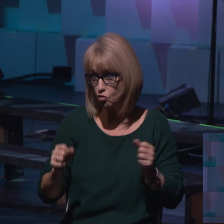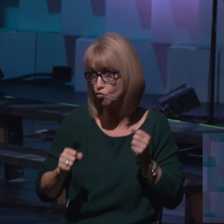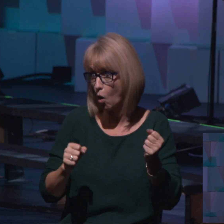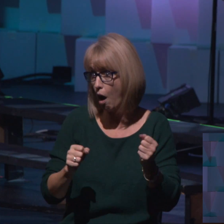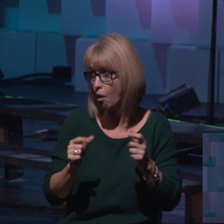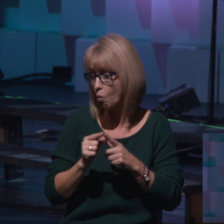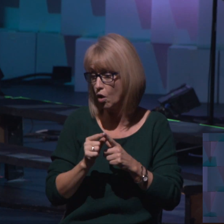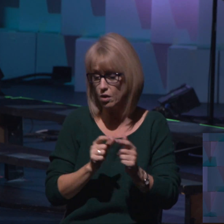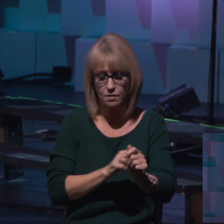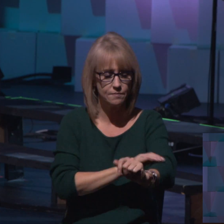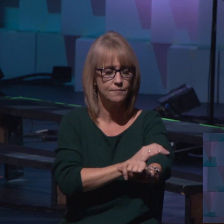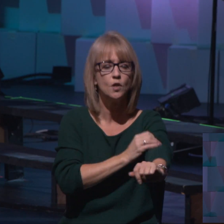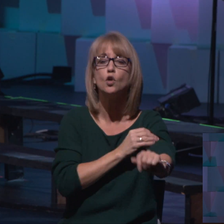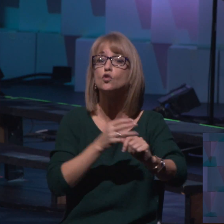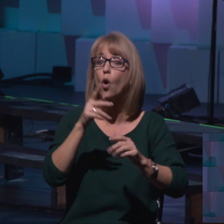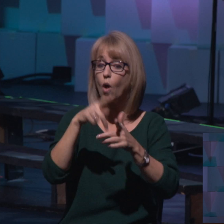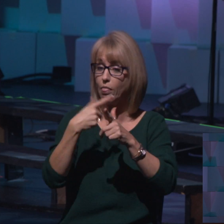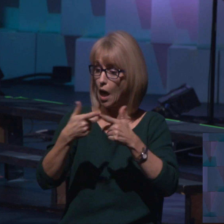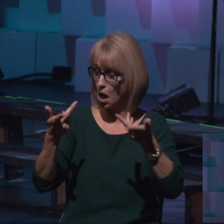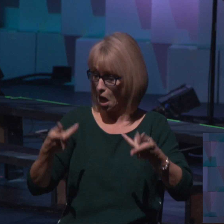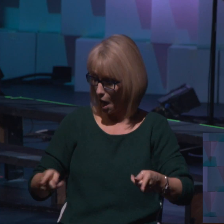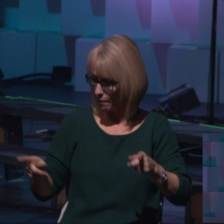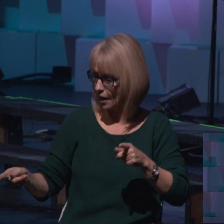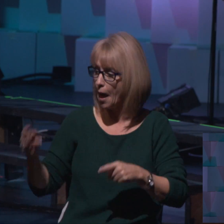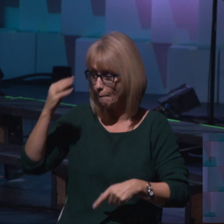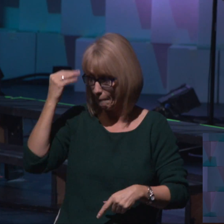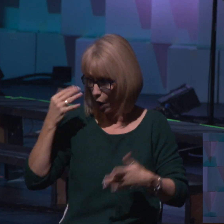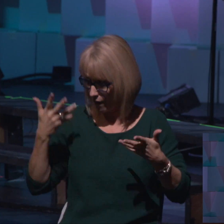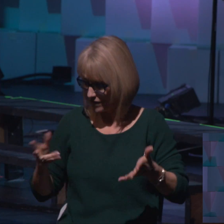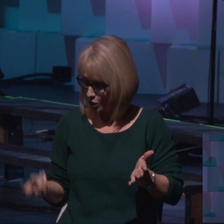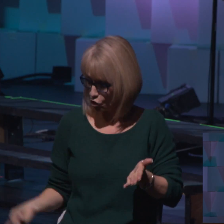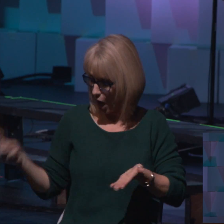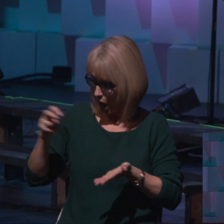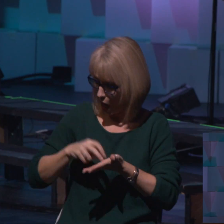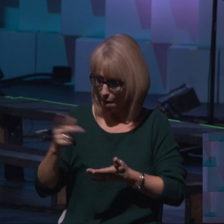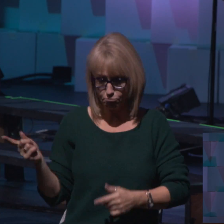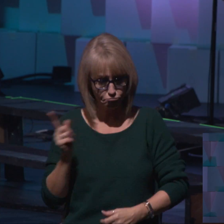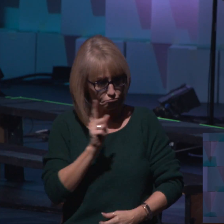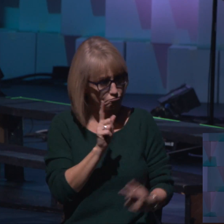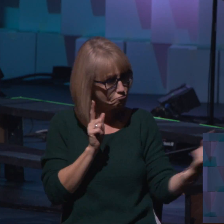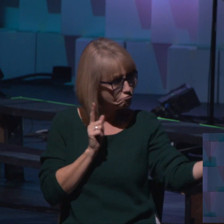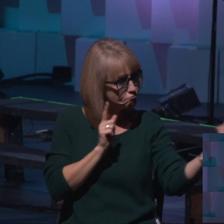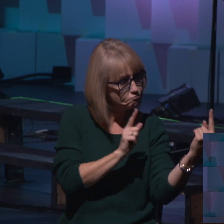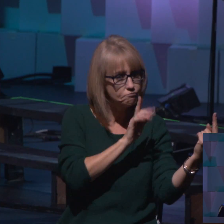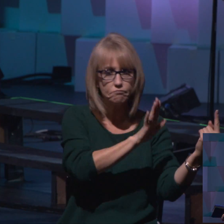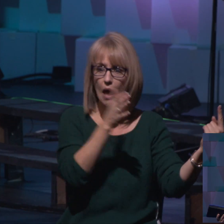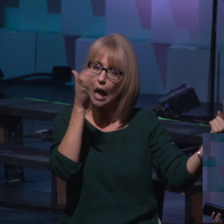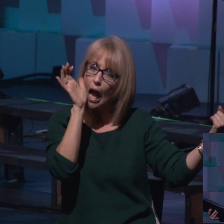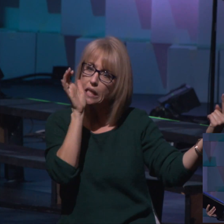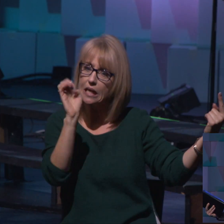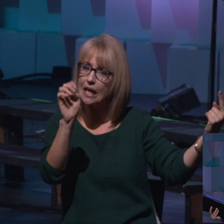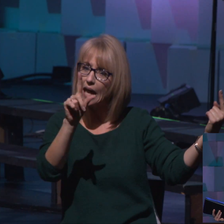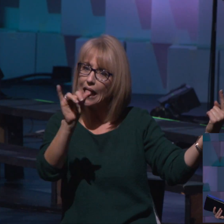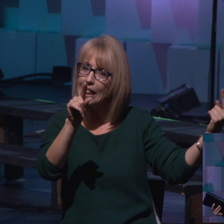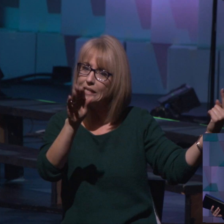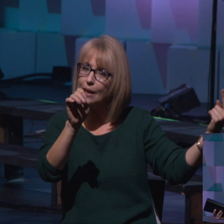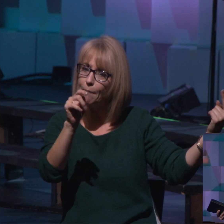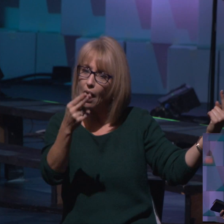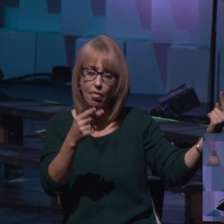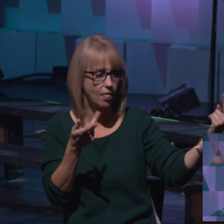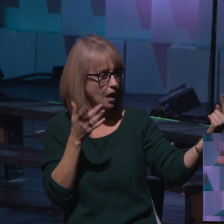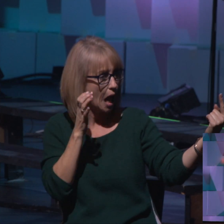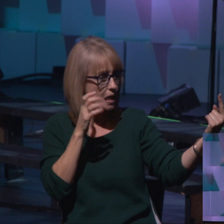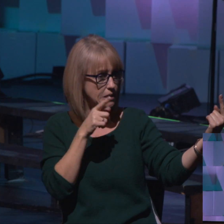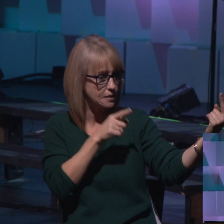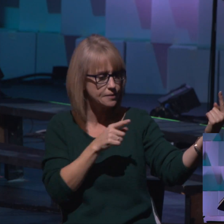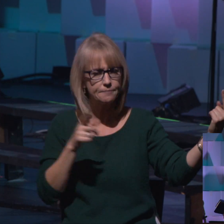she went down to see her cousin, Elizabeth and Zechariah. We looked at that message or that story a couple weeks ago. So when she goes down